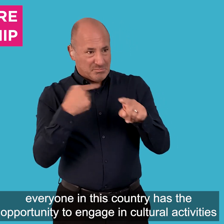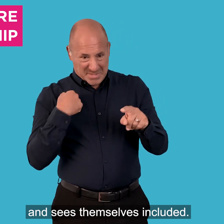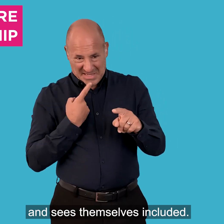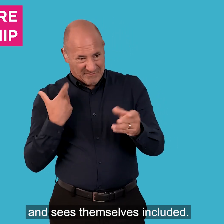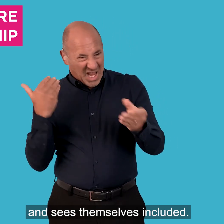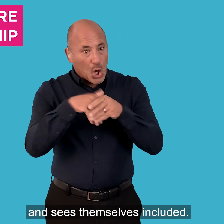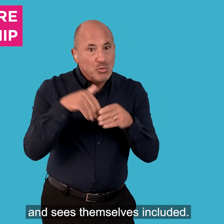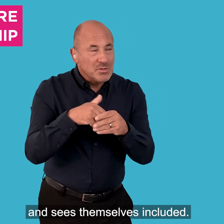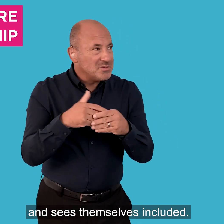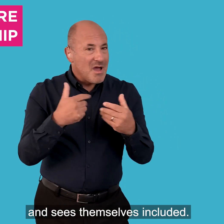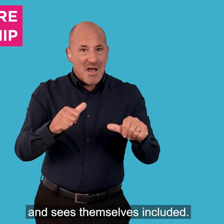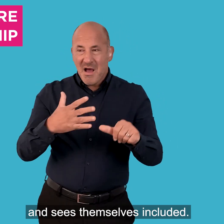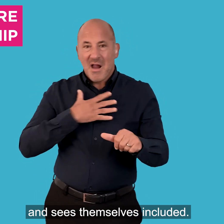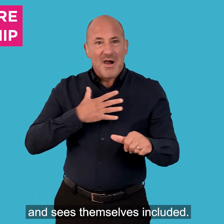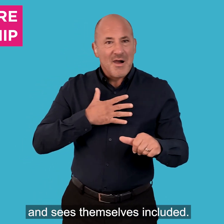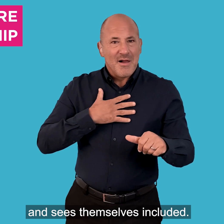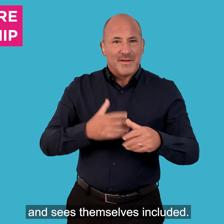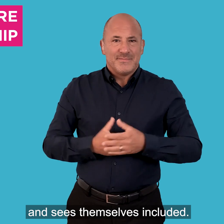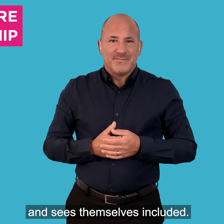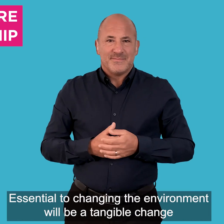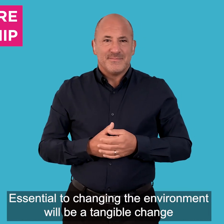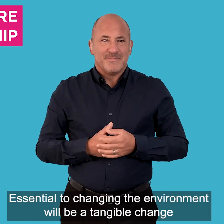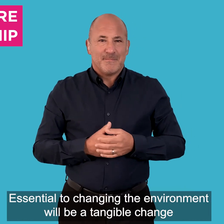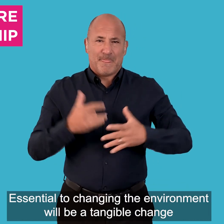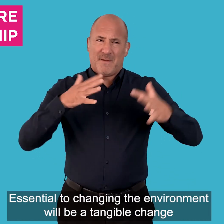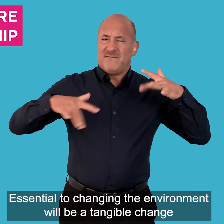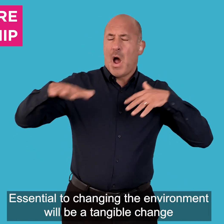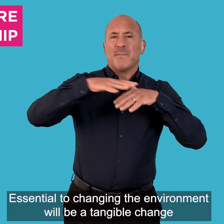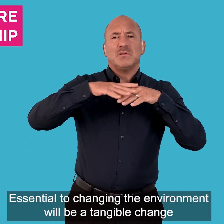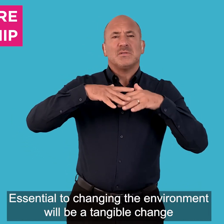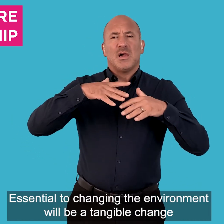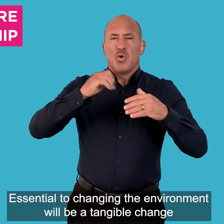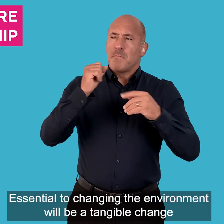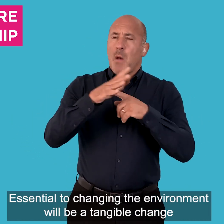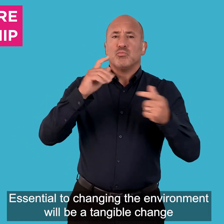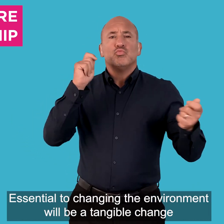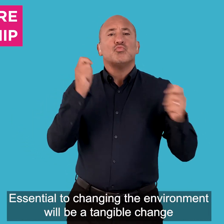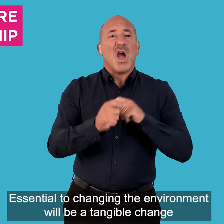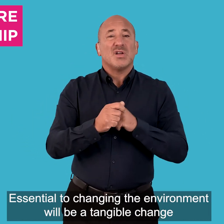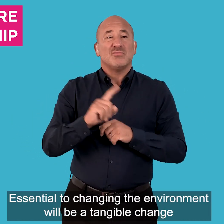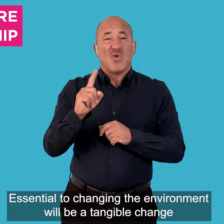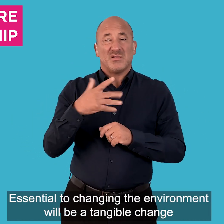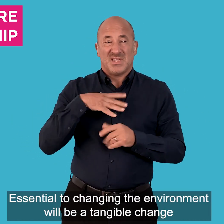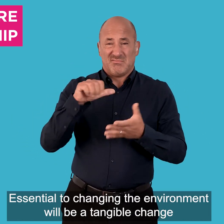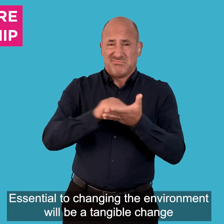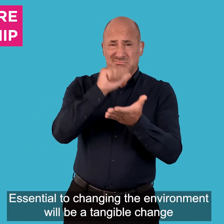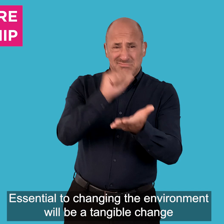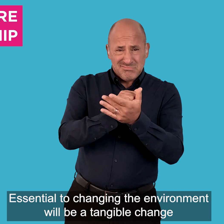in cultural activities and sees themselves included. Essential to changing the environment will be